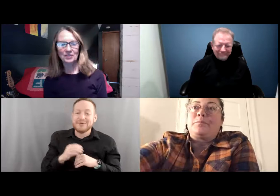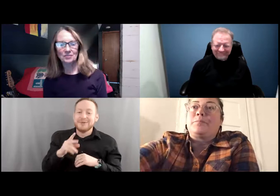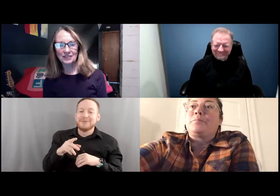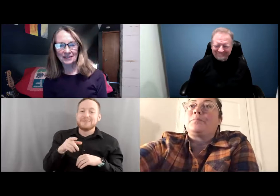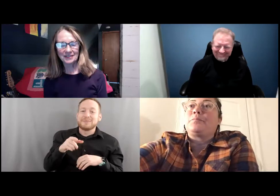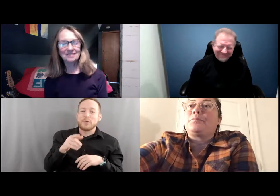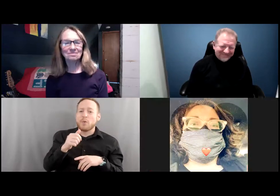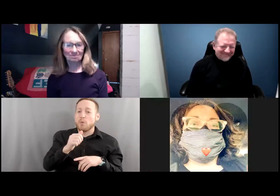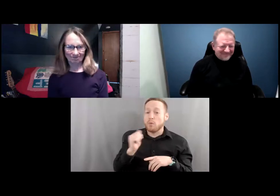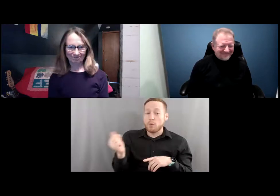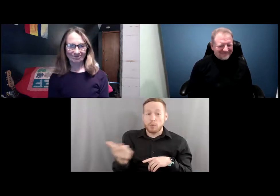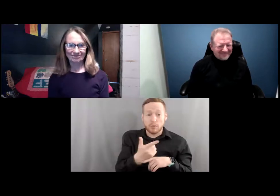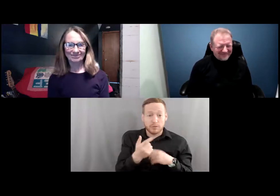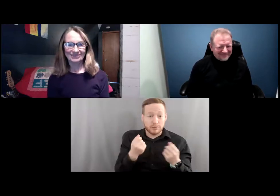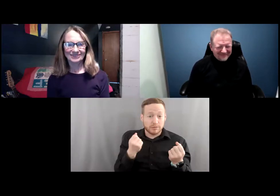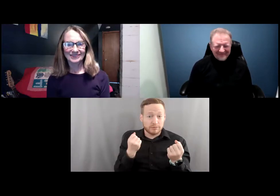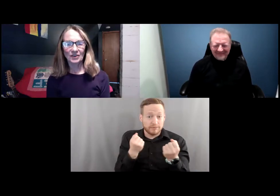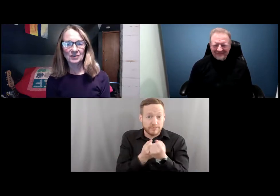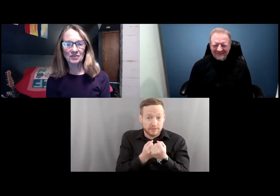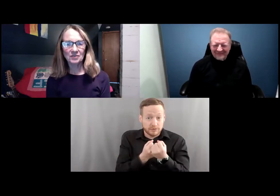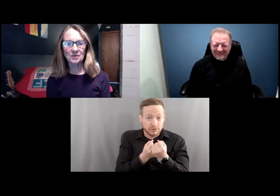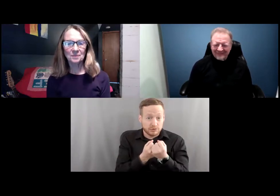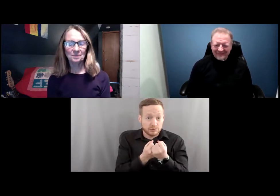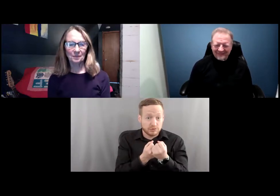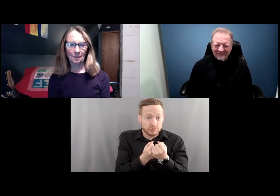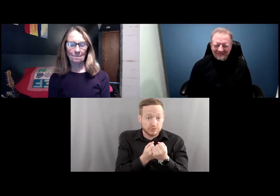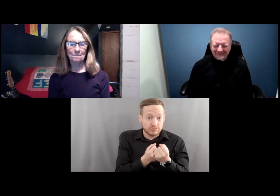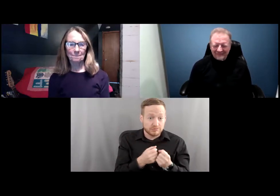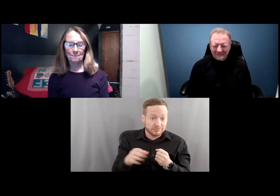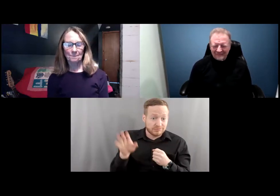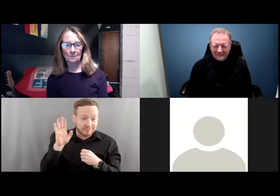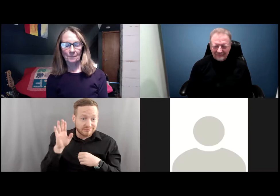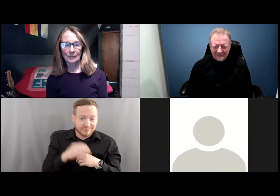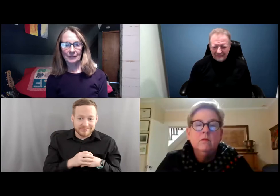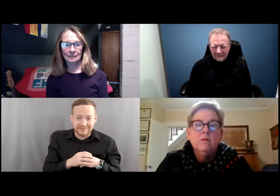Thank you for seconding. All in favor?